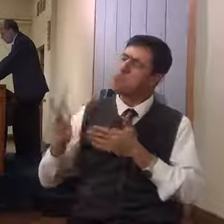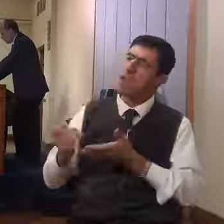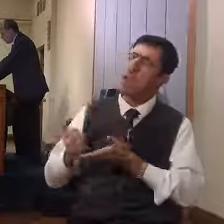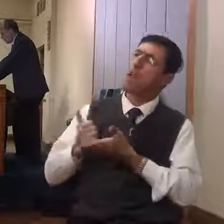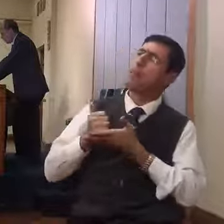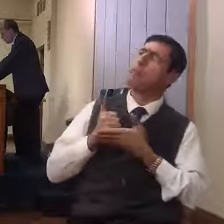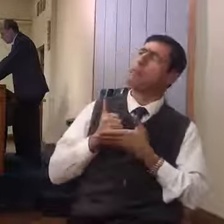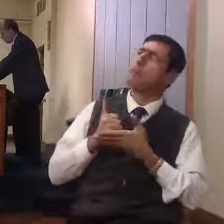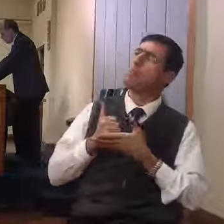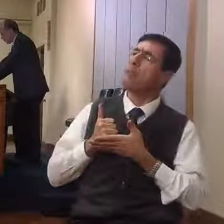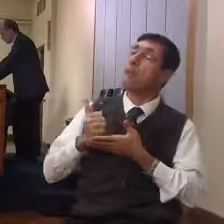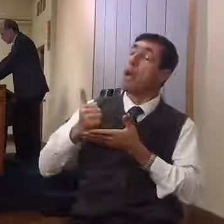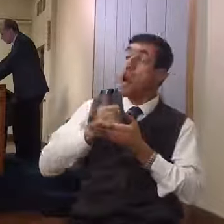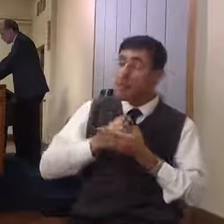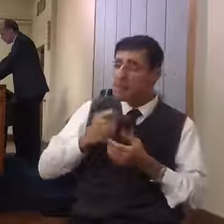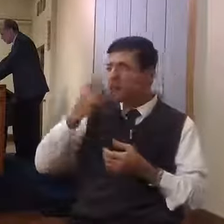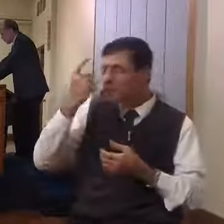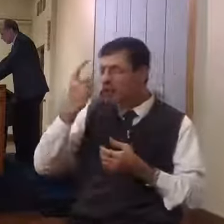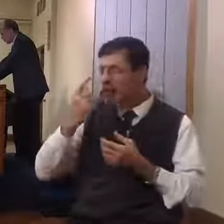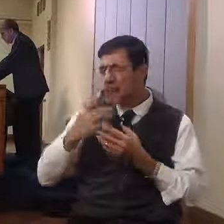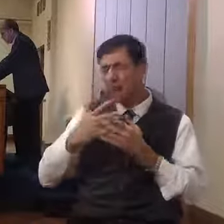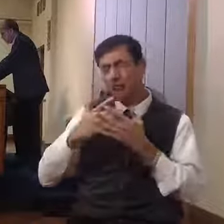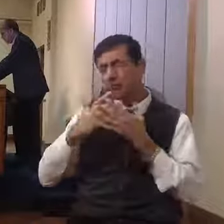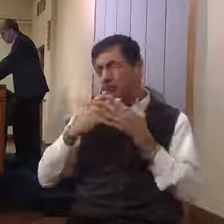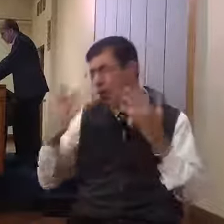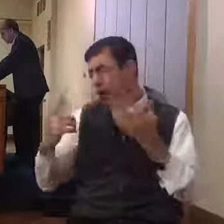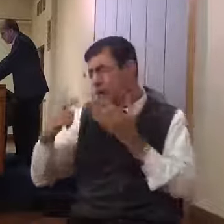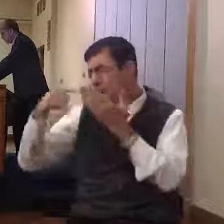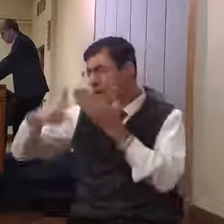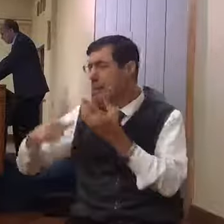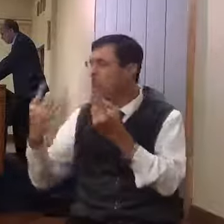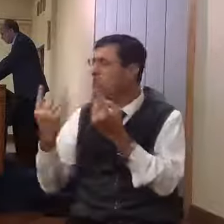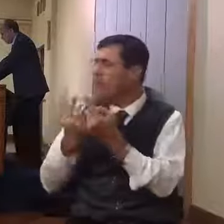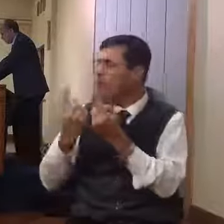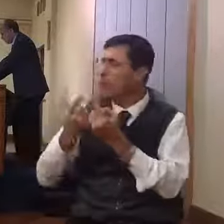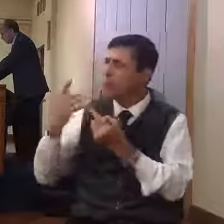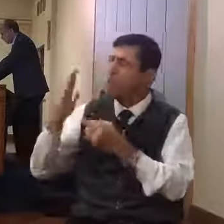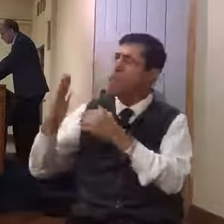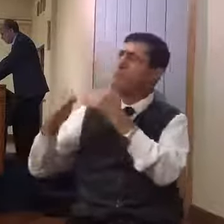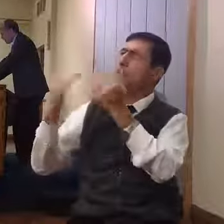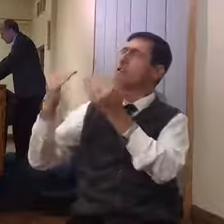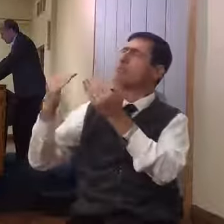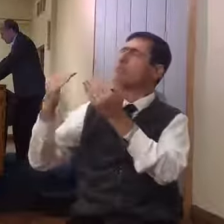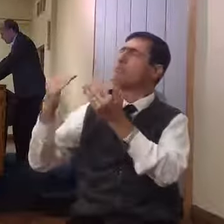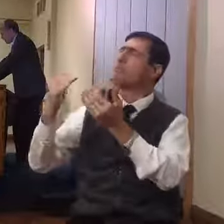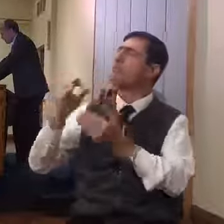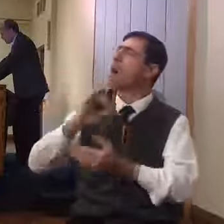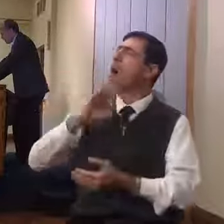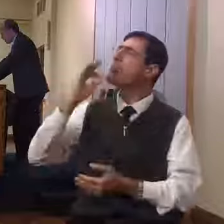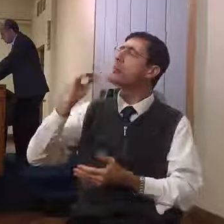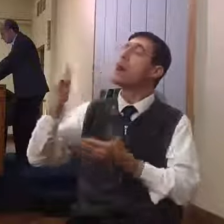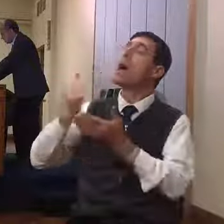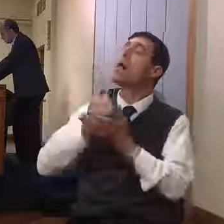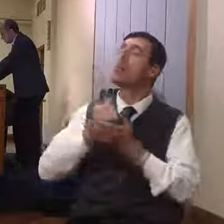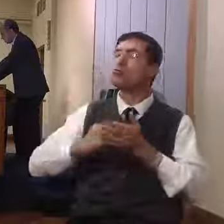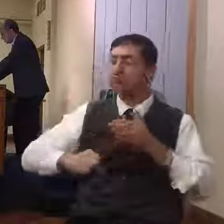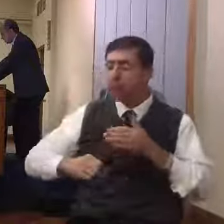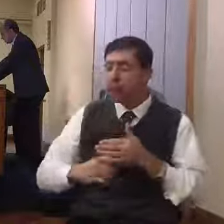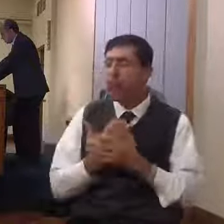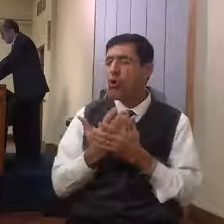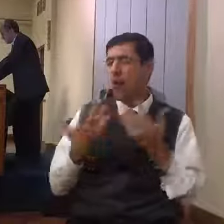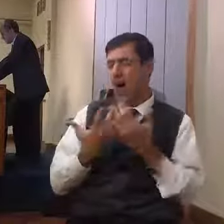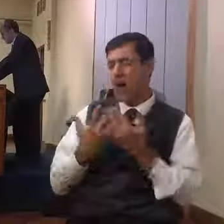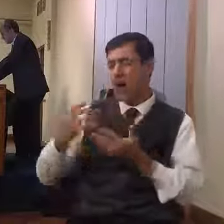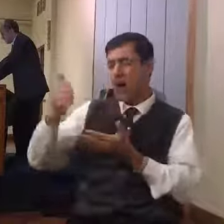from above, deep things from above. We pray that Thou will help us to grow in grace and in the knowledge of our Lord